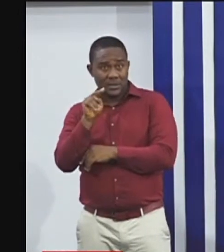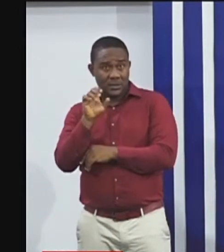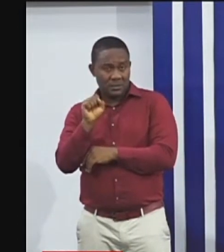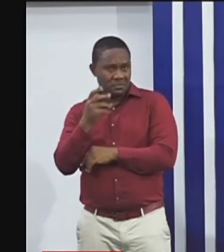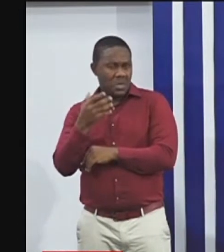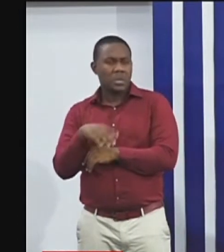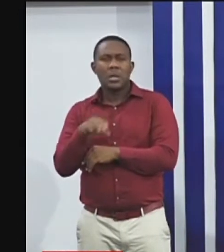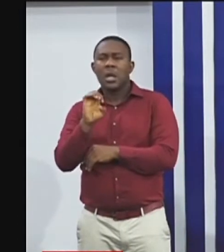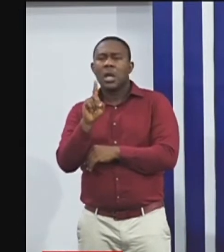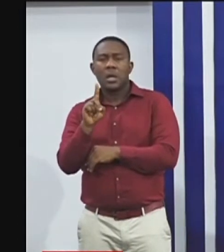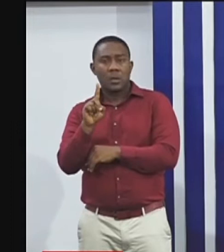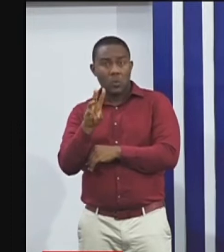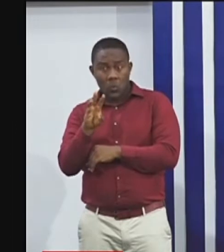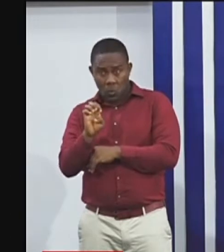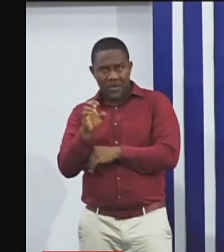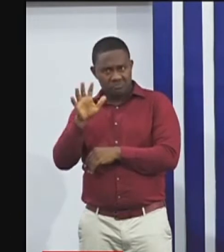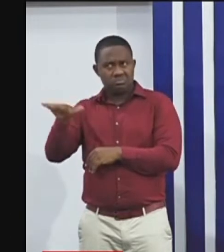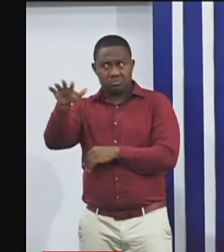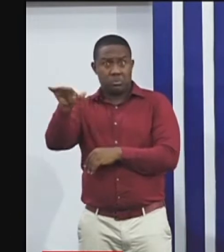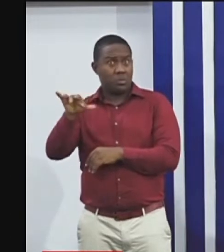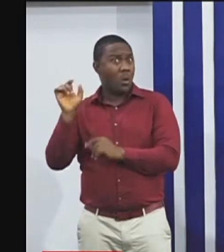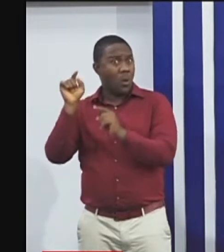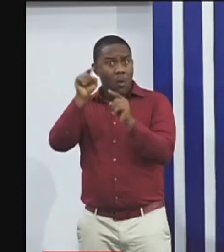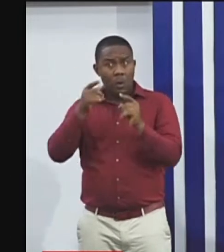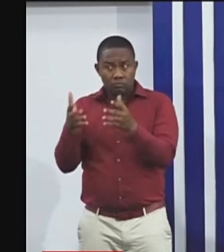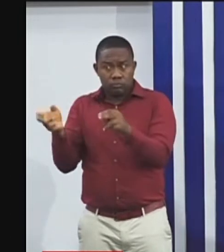among others. And they are all mainly routine surveillance.